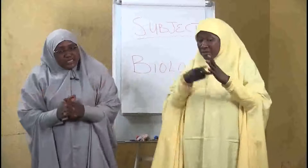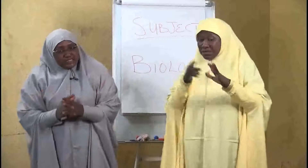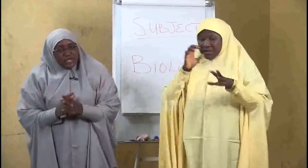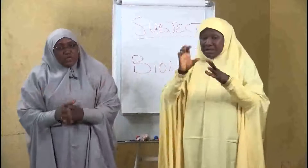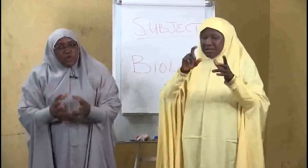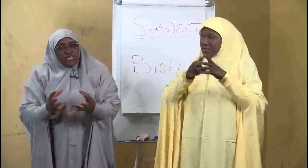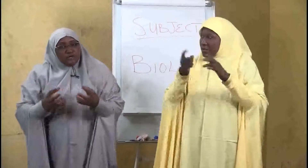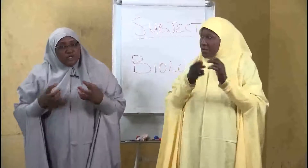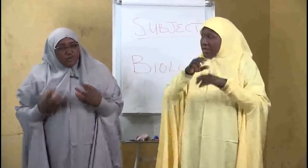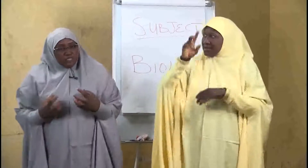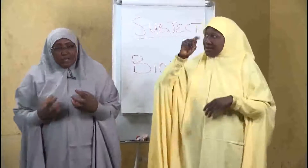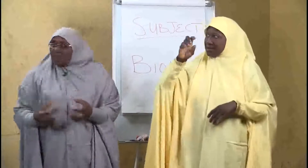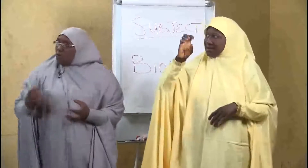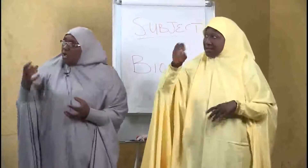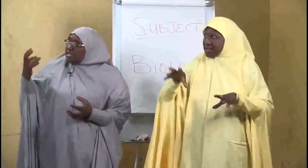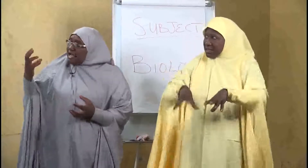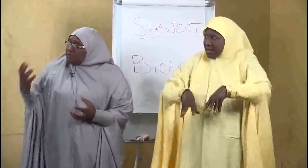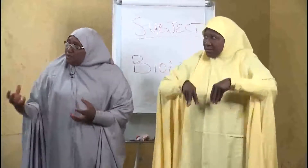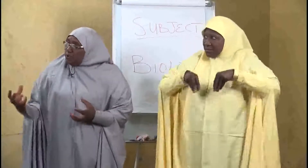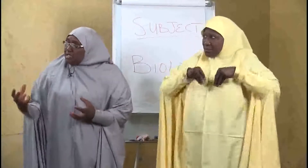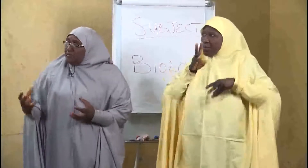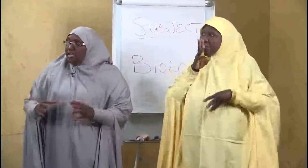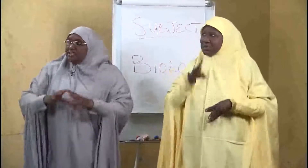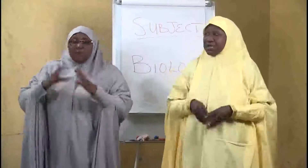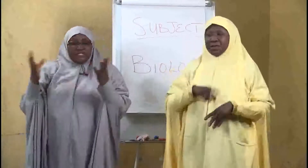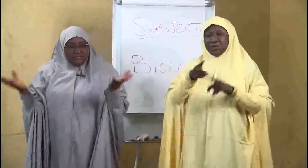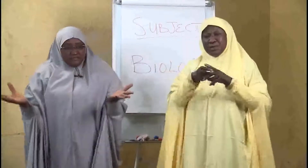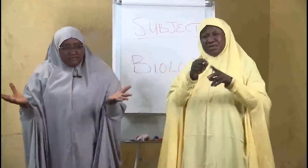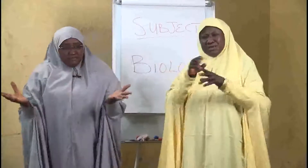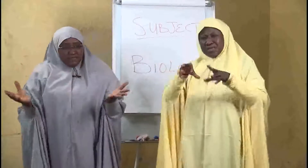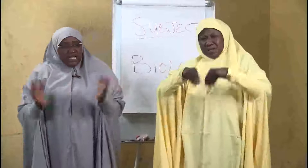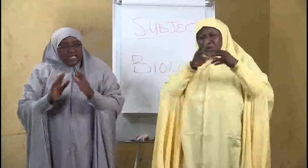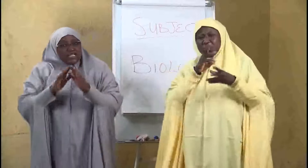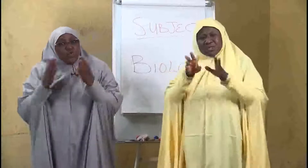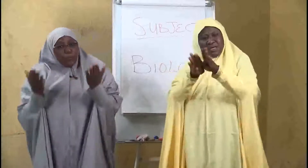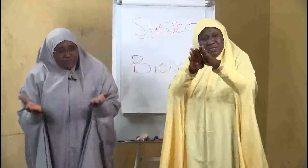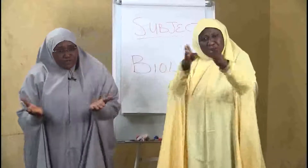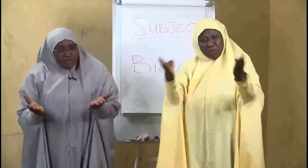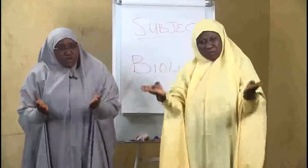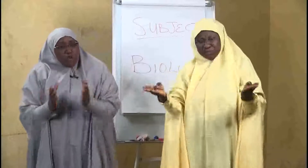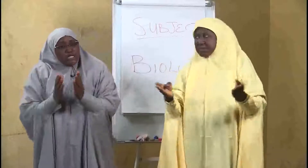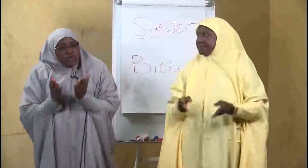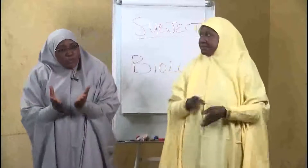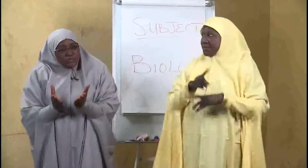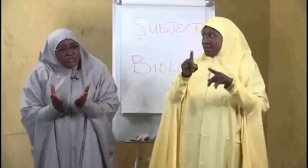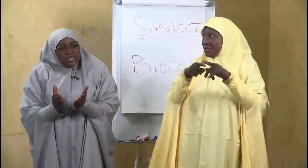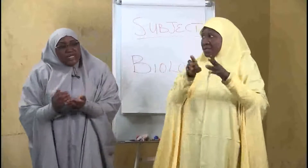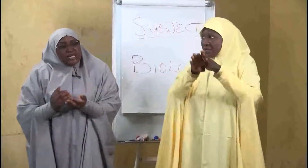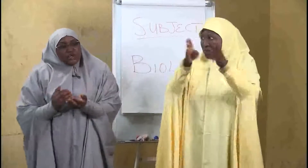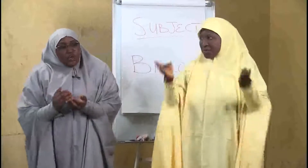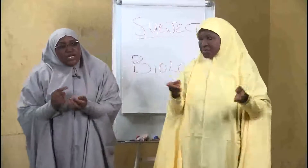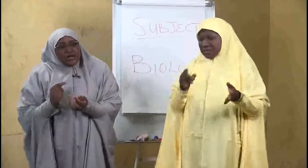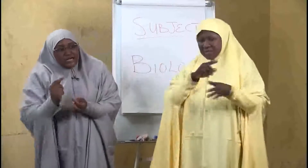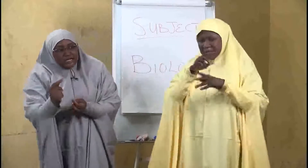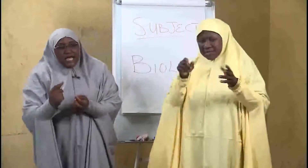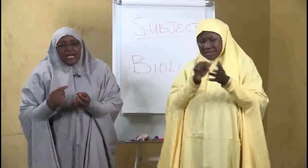as the tester. So it absorbs water. When it absorbs water, it splits. That it opens. So when it opens, that